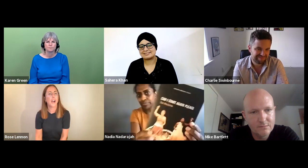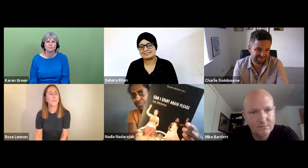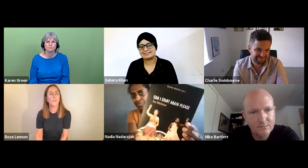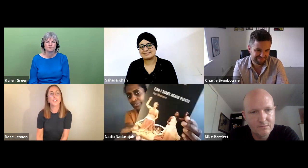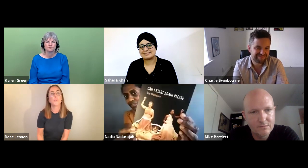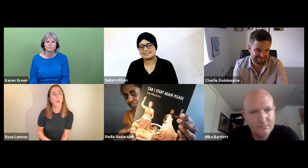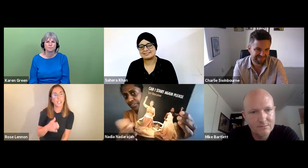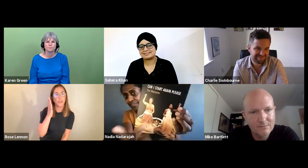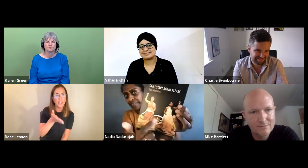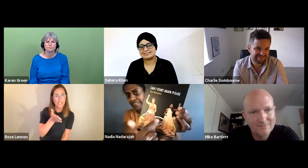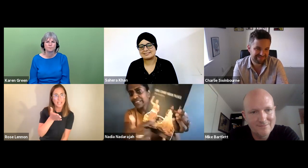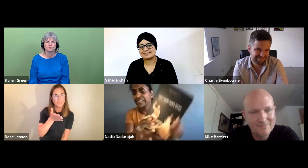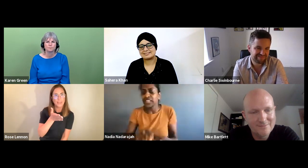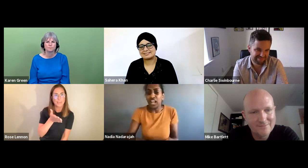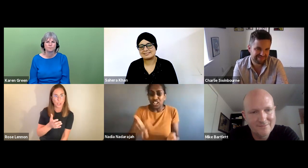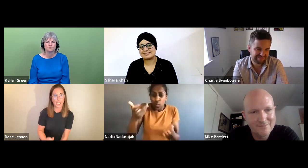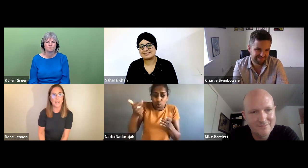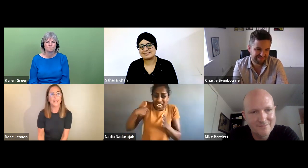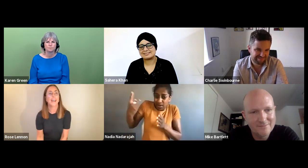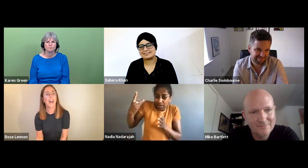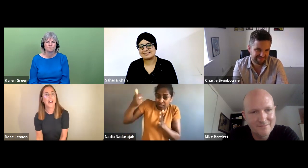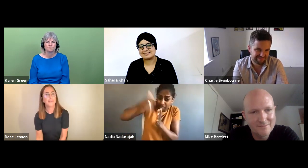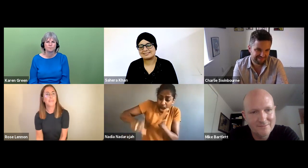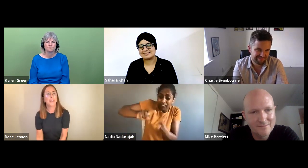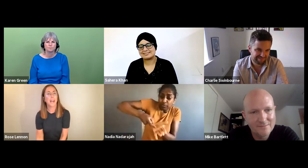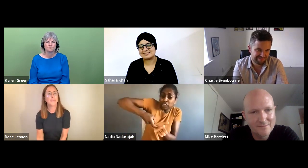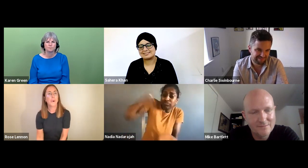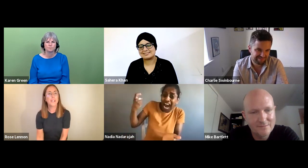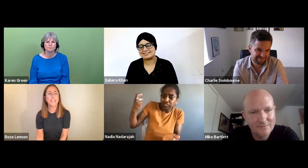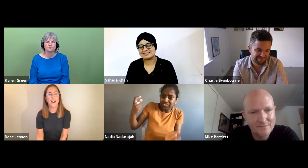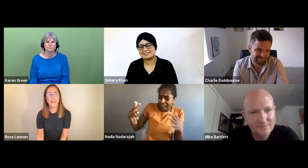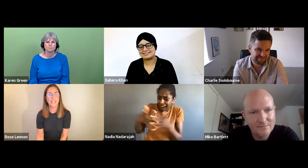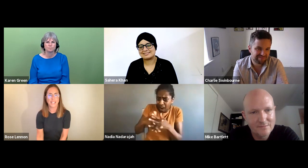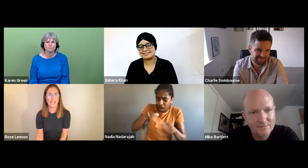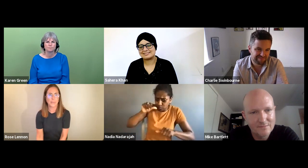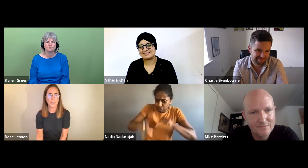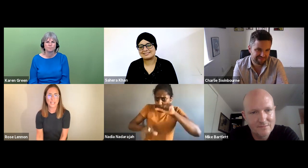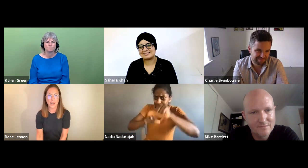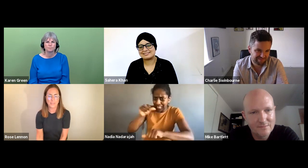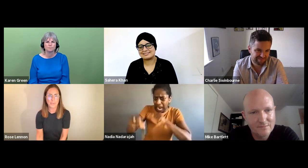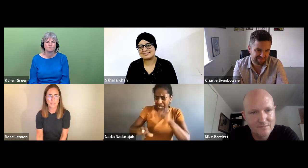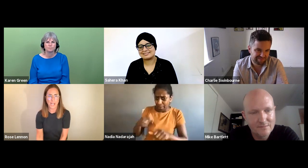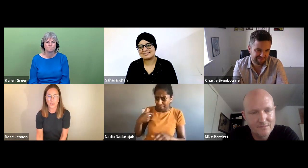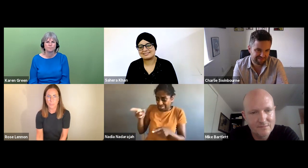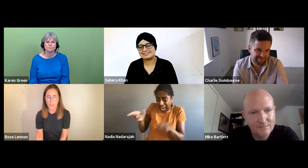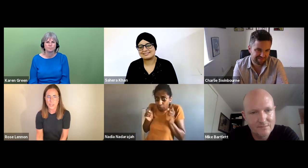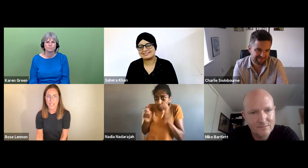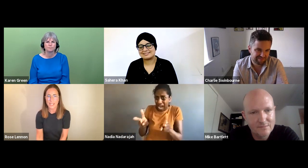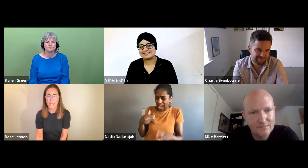I was working on this book here. And when we started it from scratch. The process,